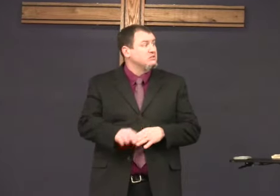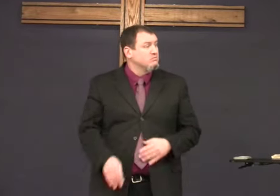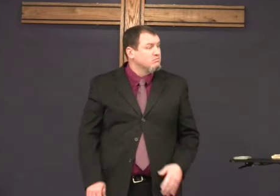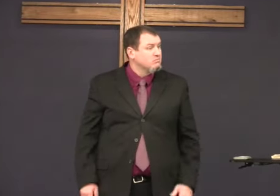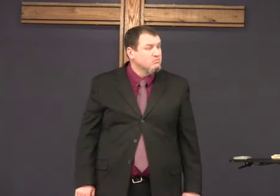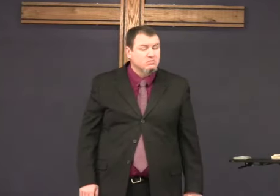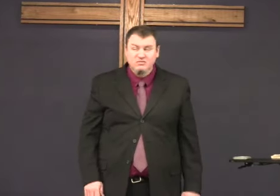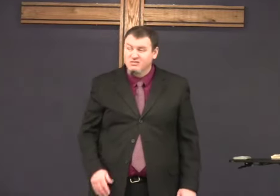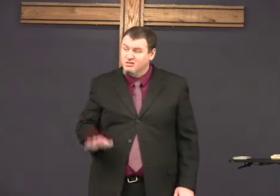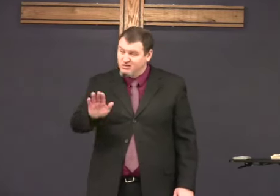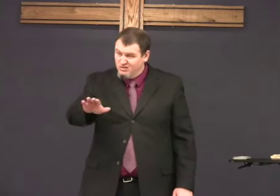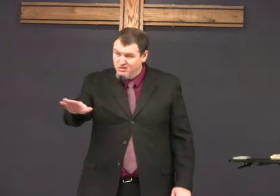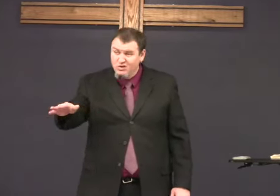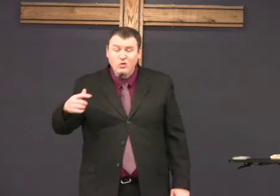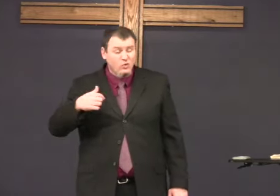I'm busy.